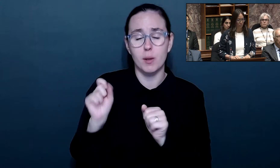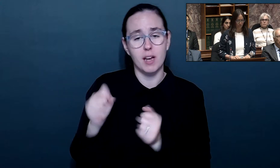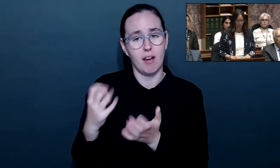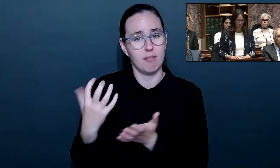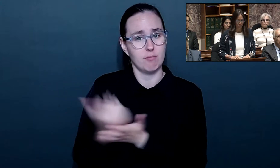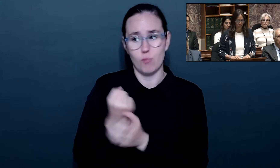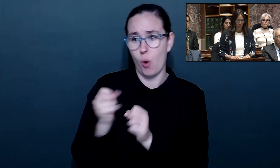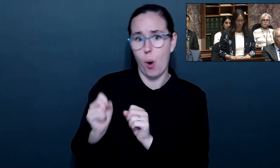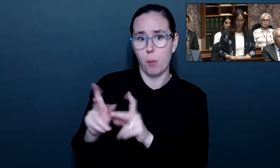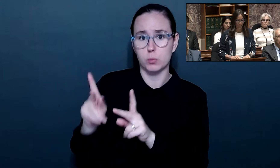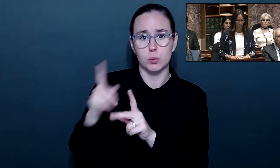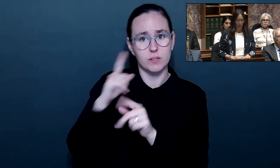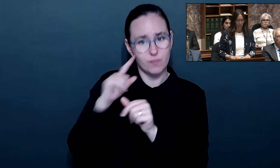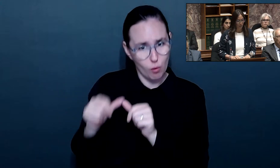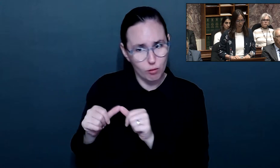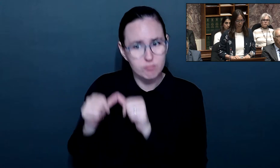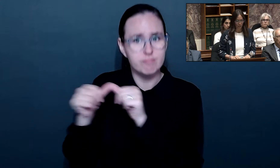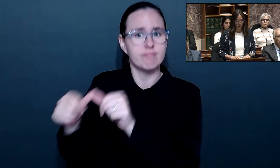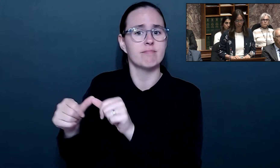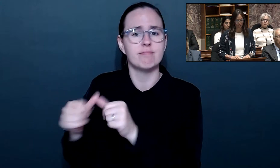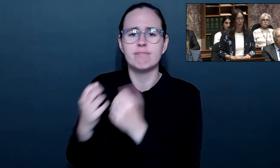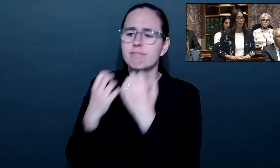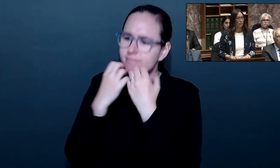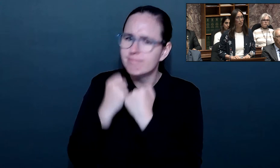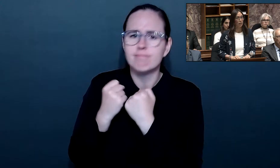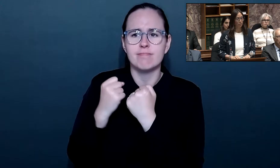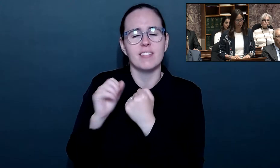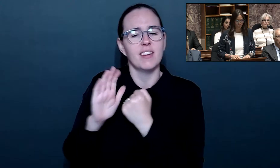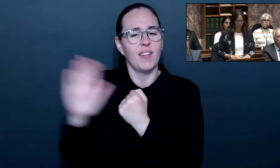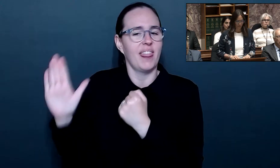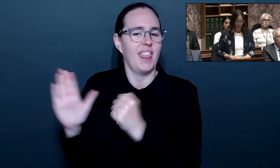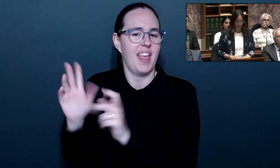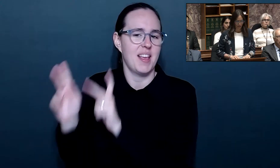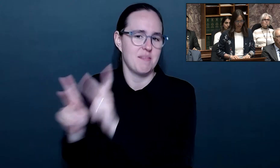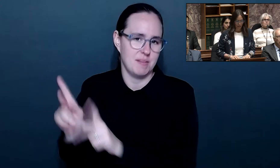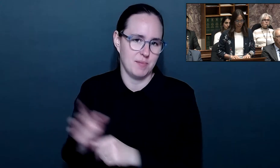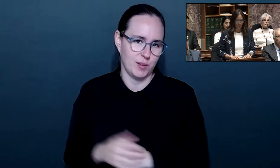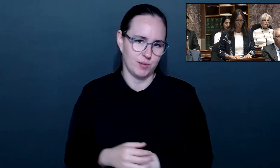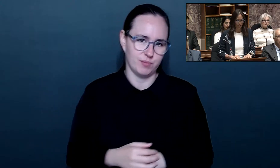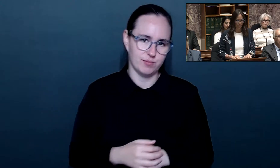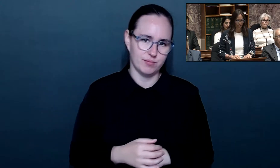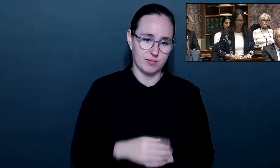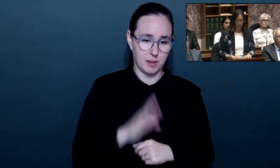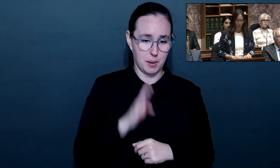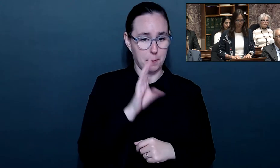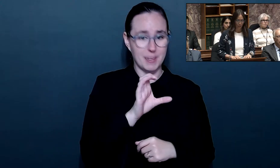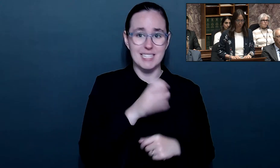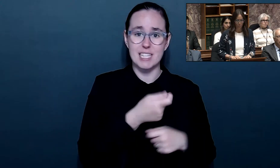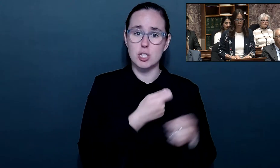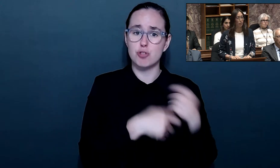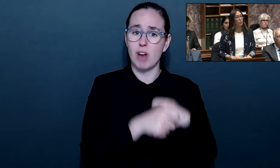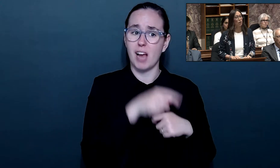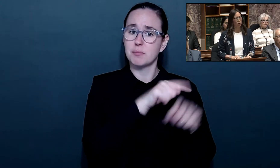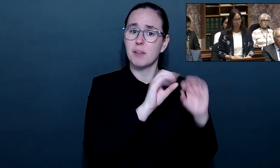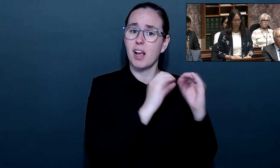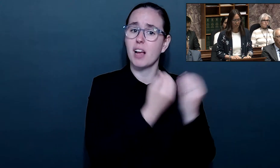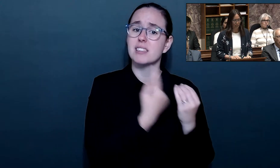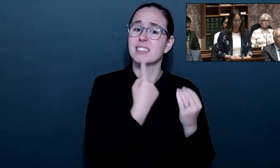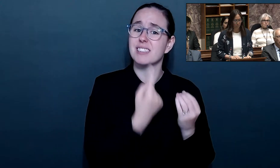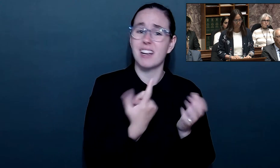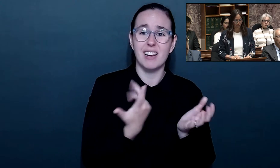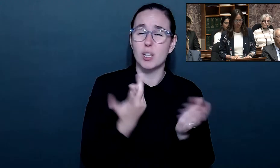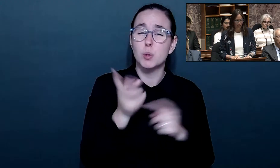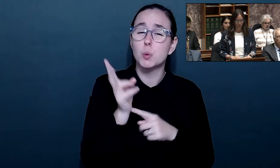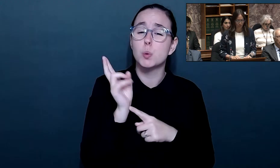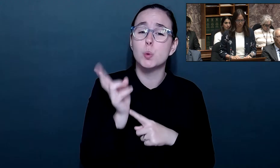a life, but the impact of that decision lasts a lifetime." This is work that deserves the continued support of all